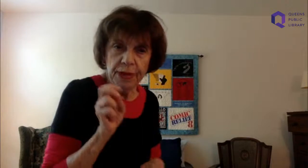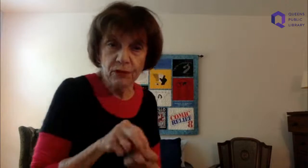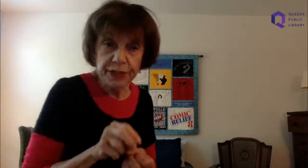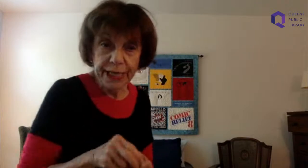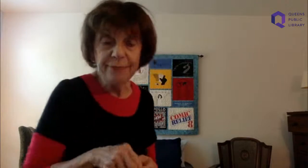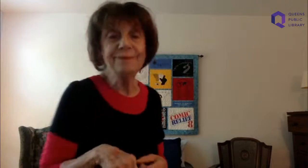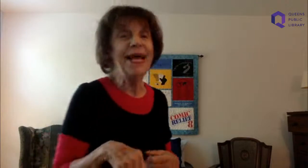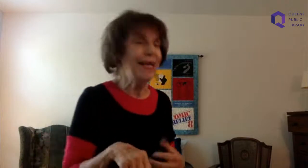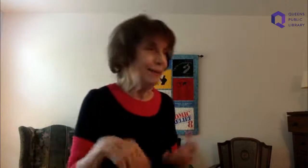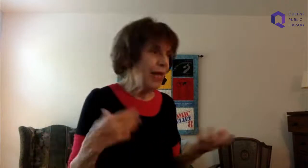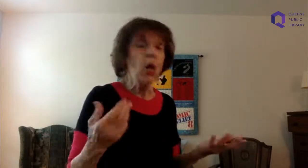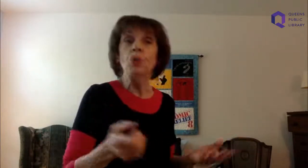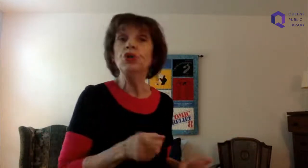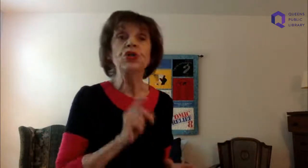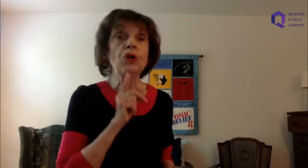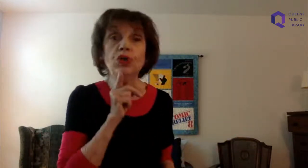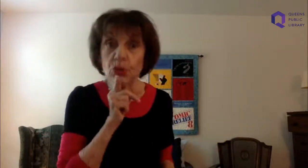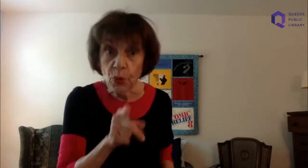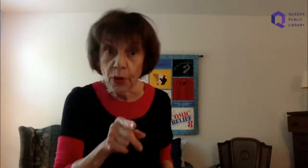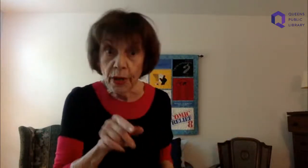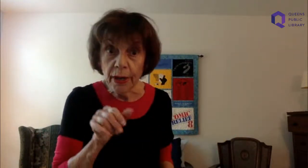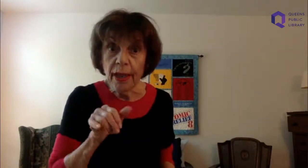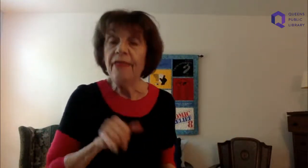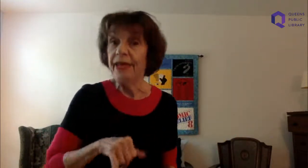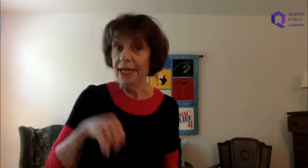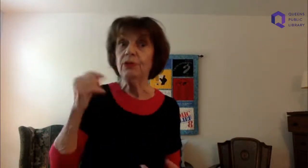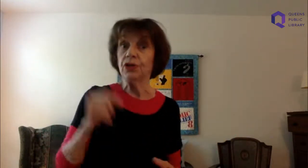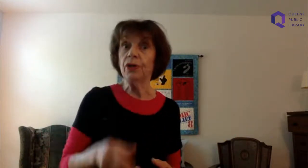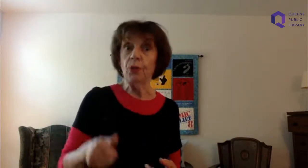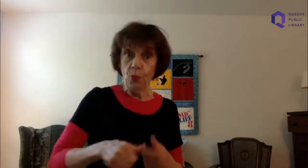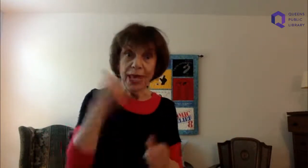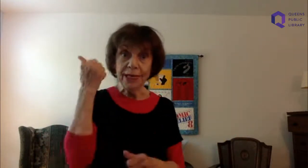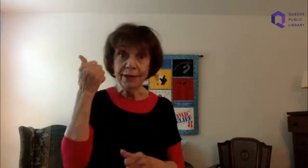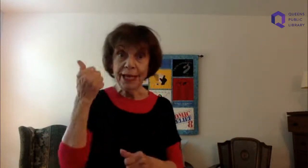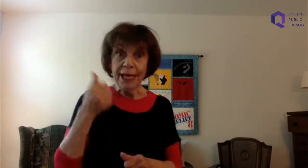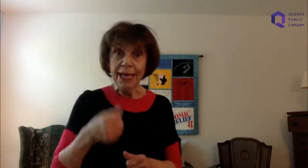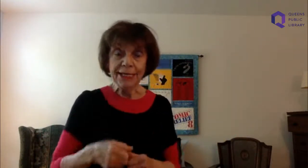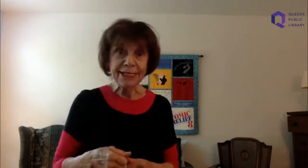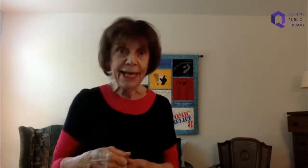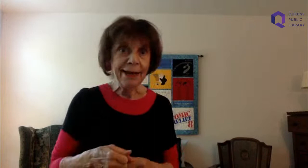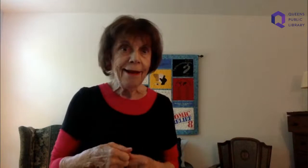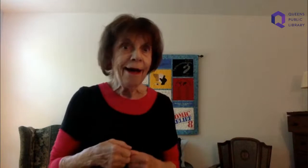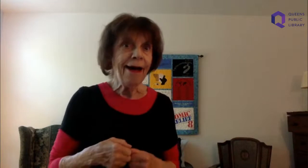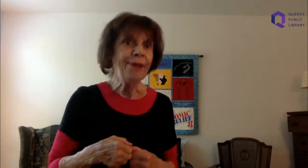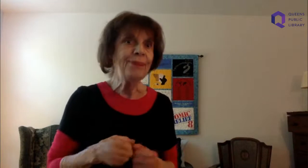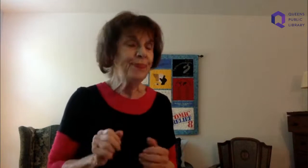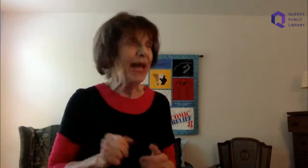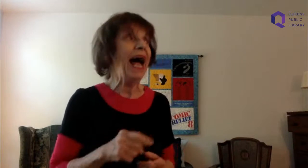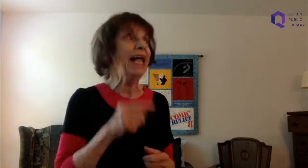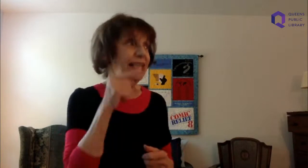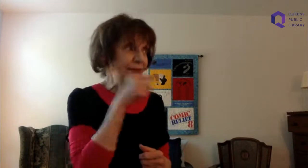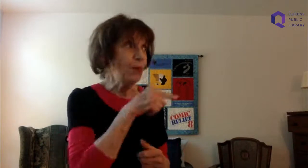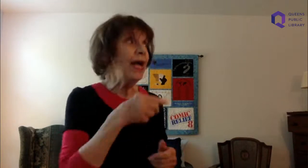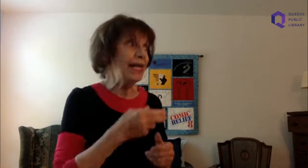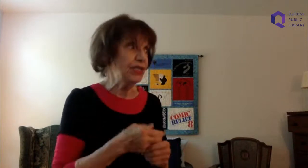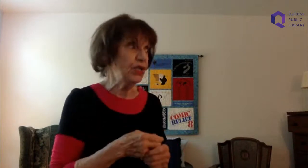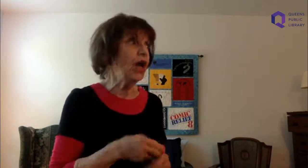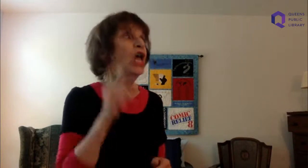Beaver said, was so sure that he was going to win. He said, I'll give you a head start. You